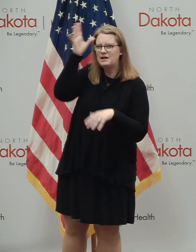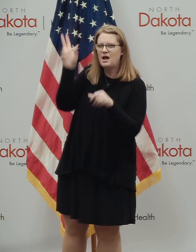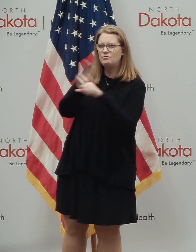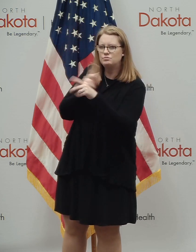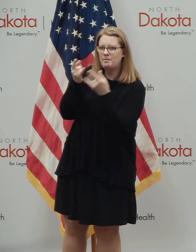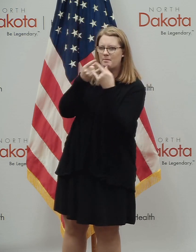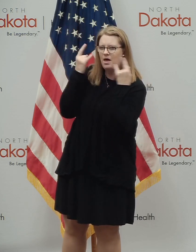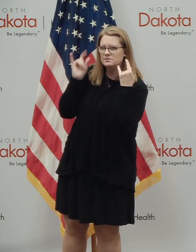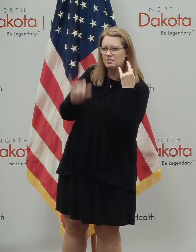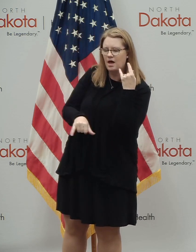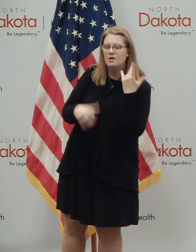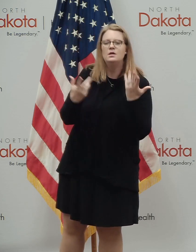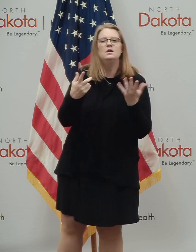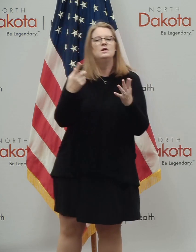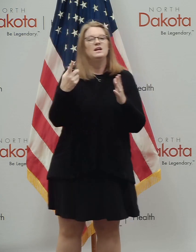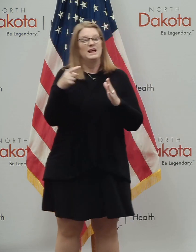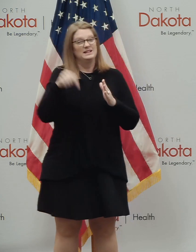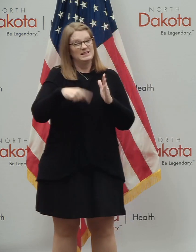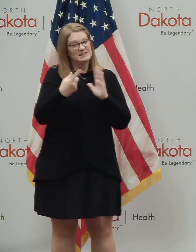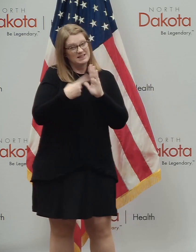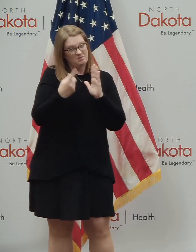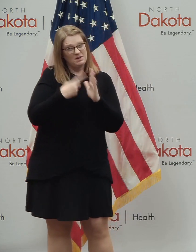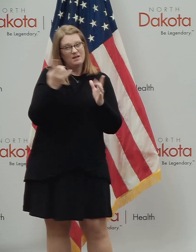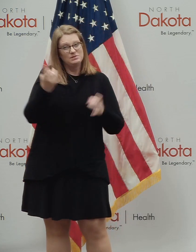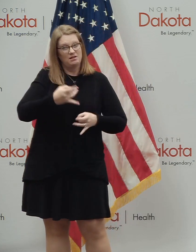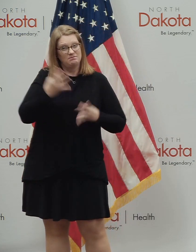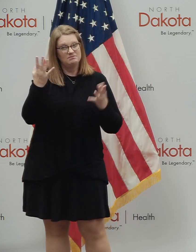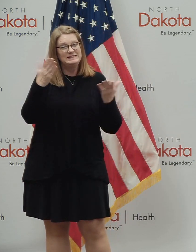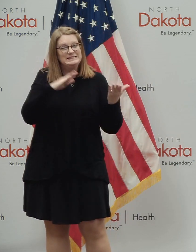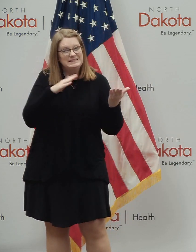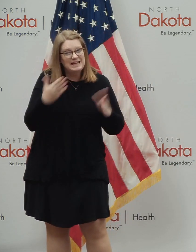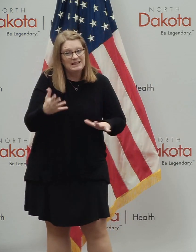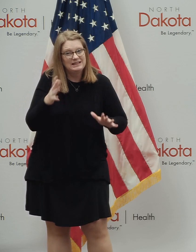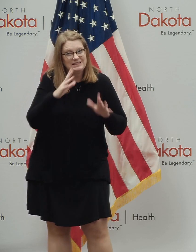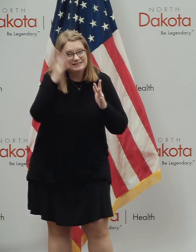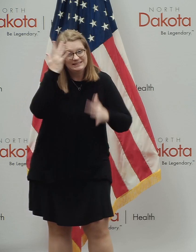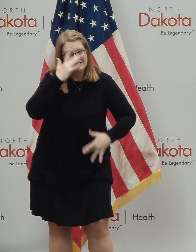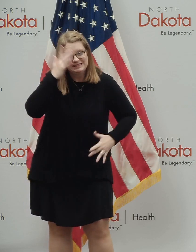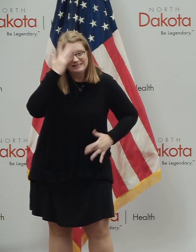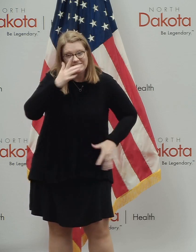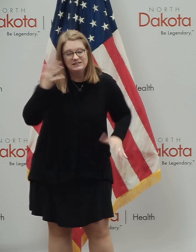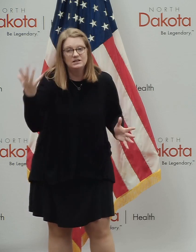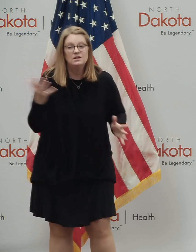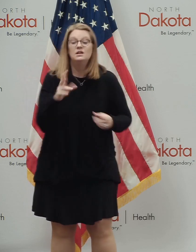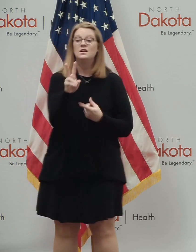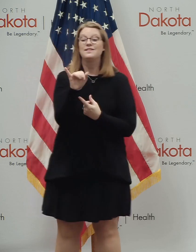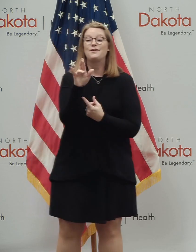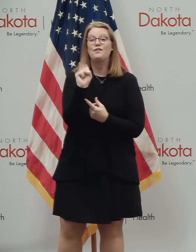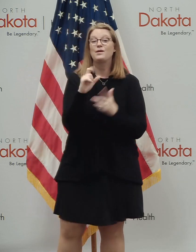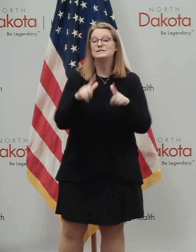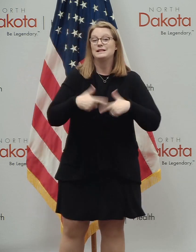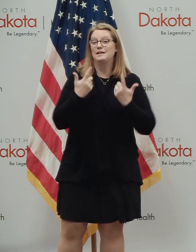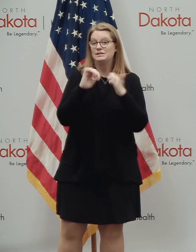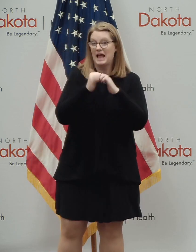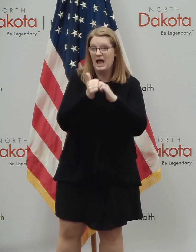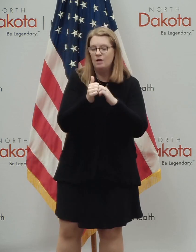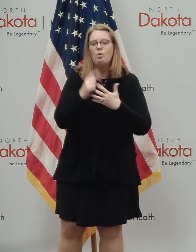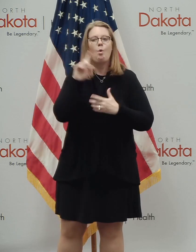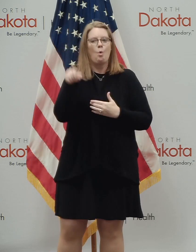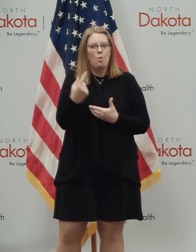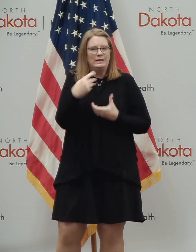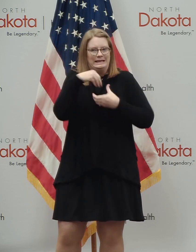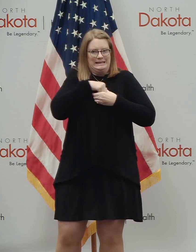transmission of this sometimes deadly disease is simple. It's undisputed that only can live. The virus can only live in people.